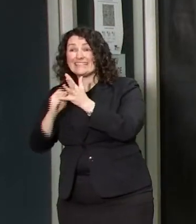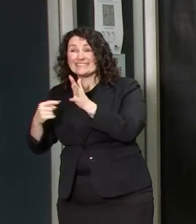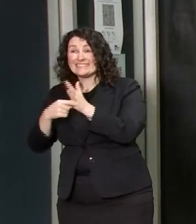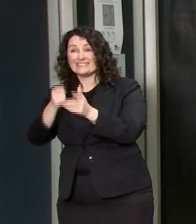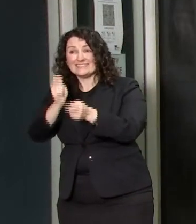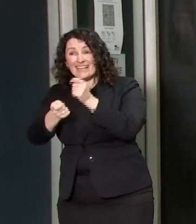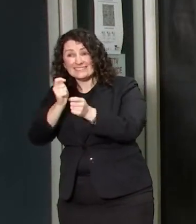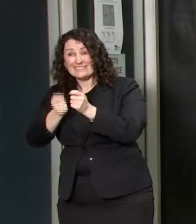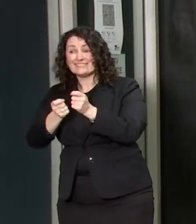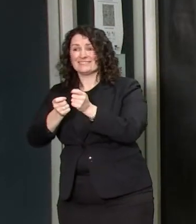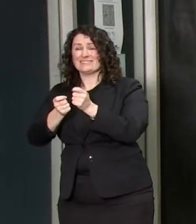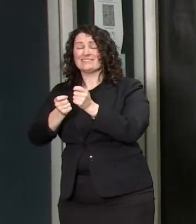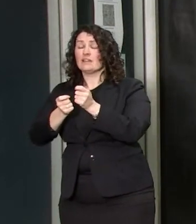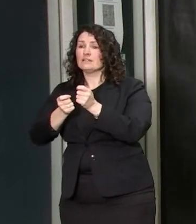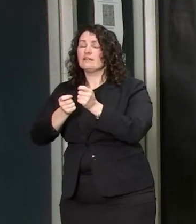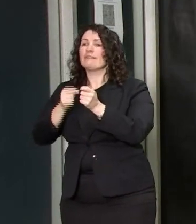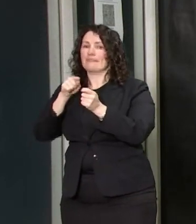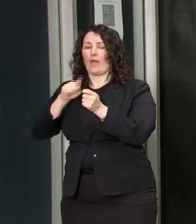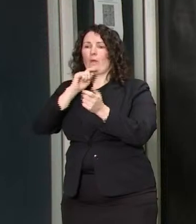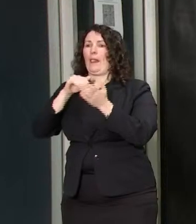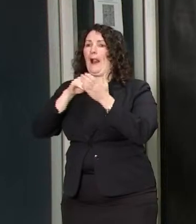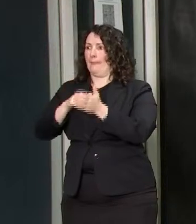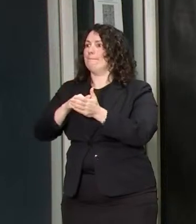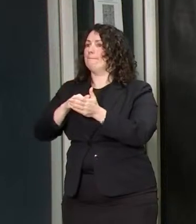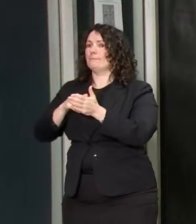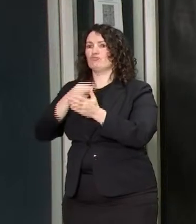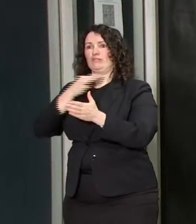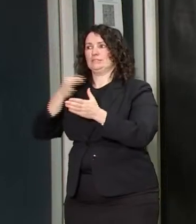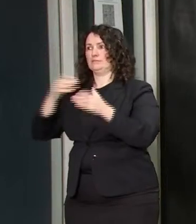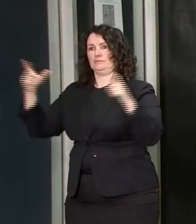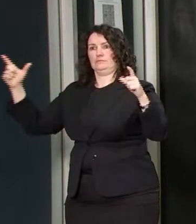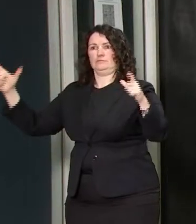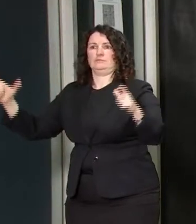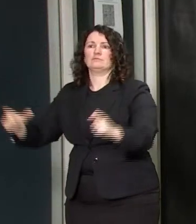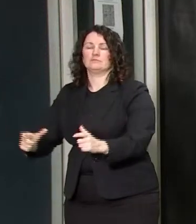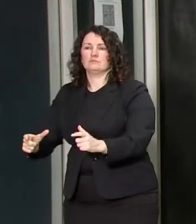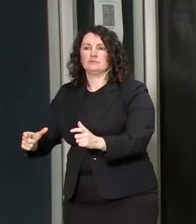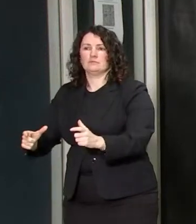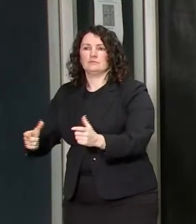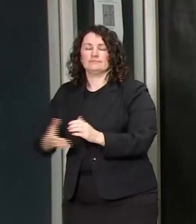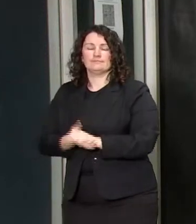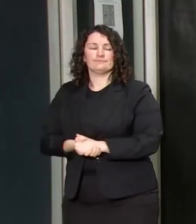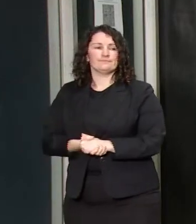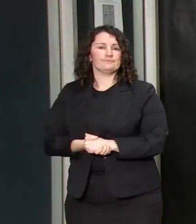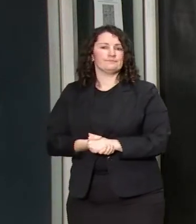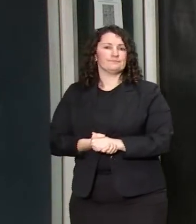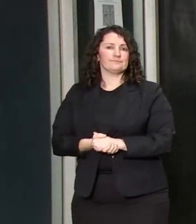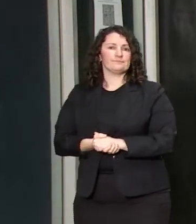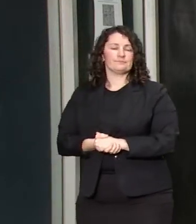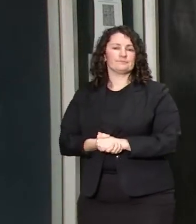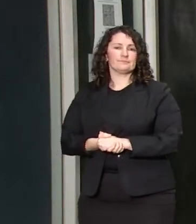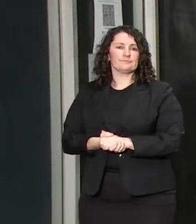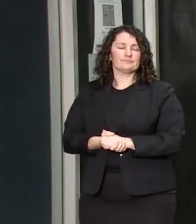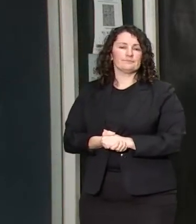to a point where they're out of control. The response to this